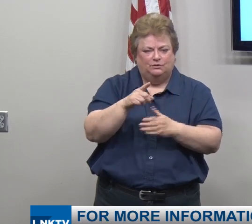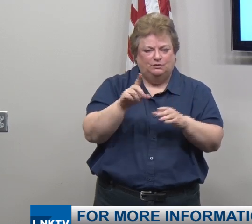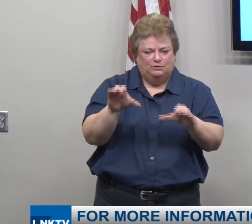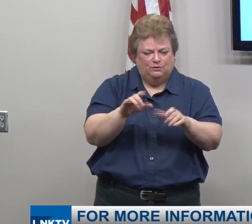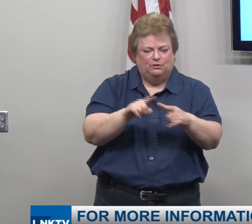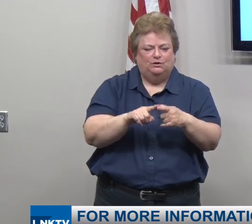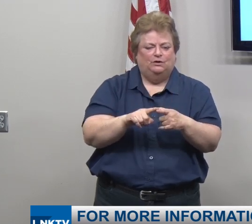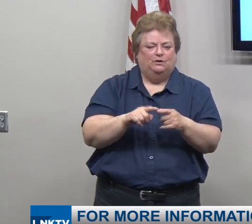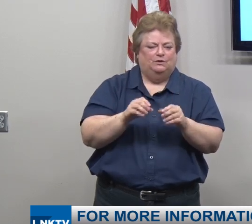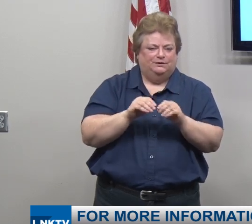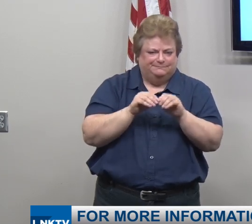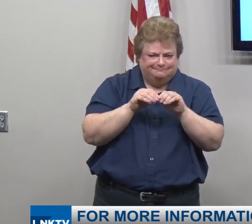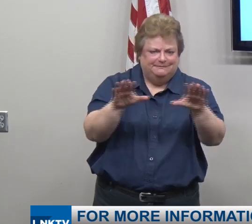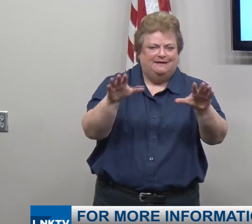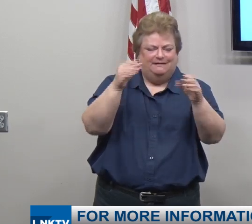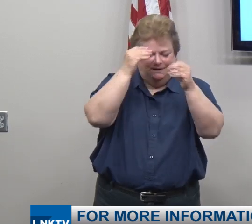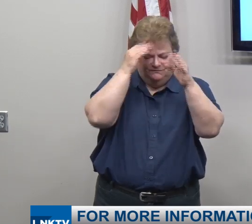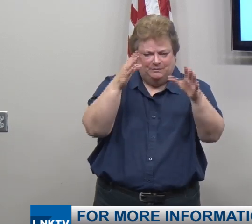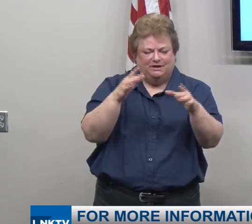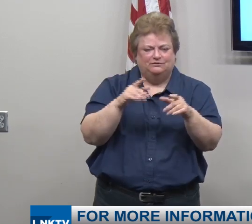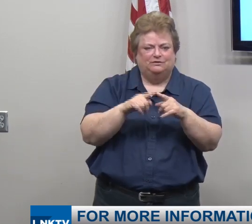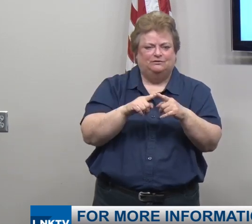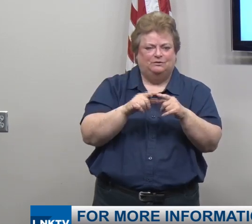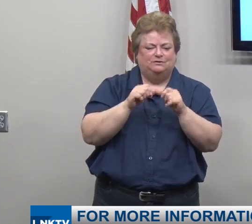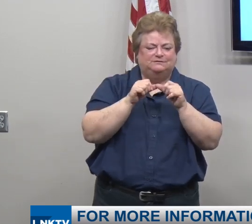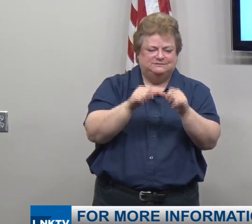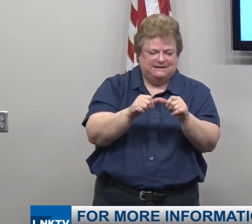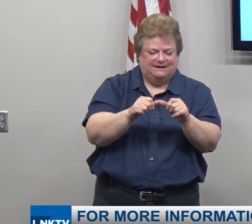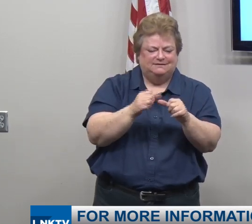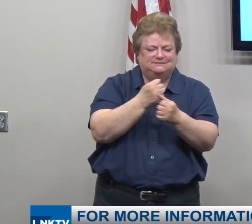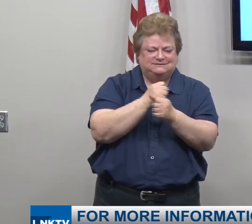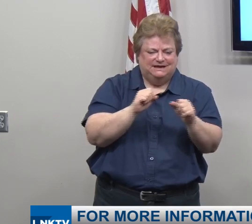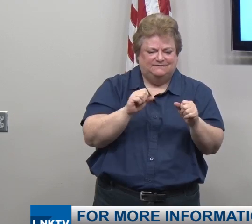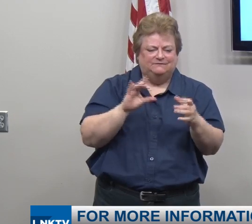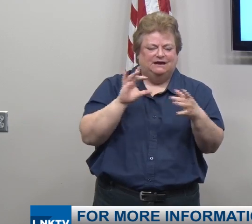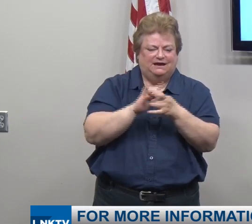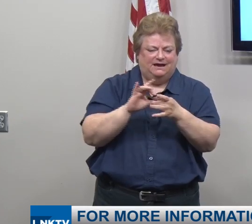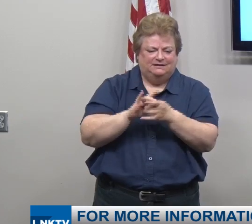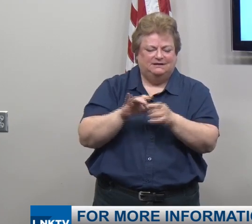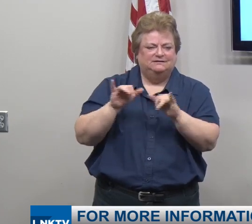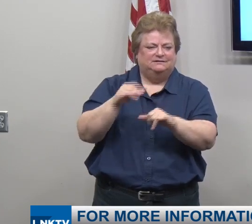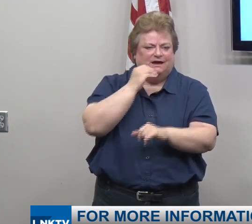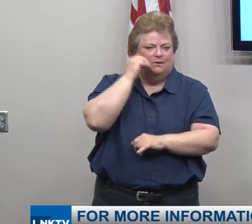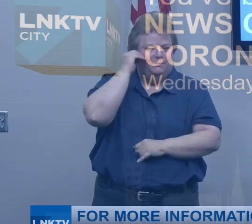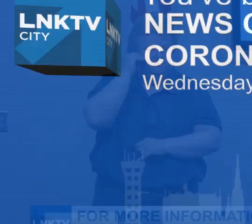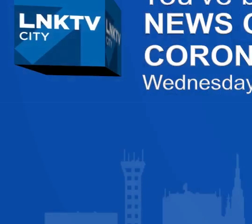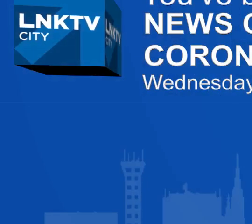stay safe and stay connected and stay home during this time. Thank you.